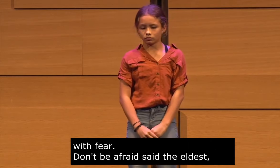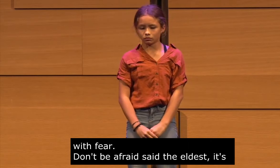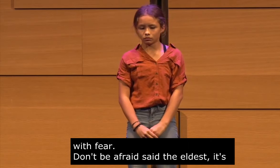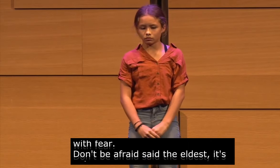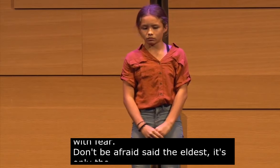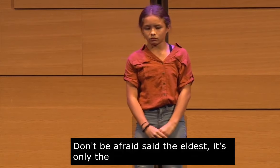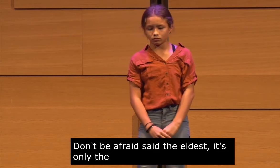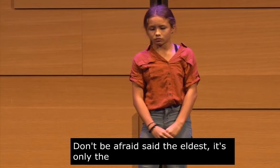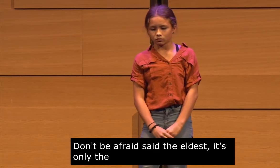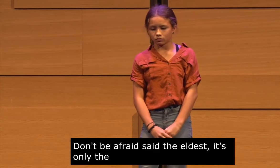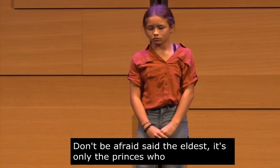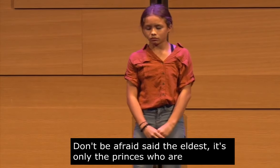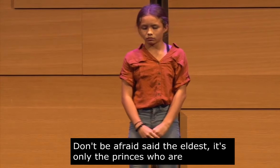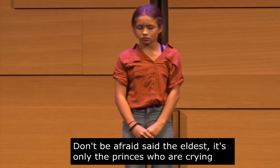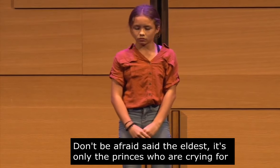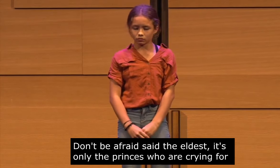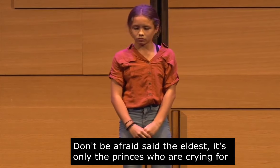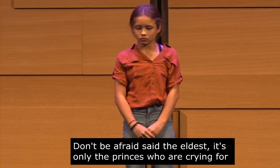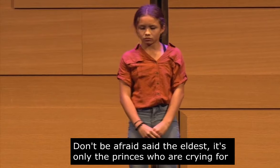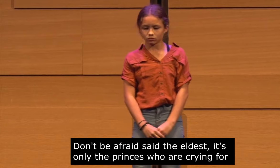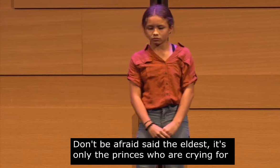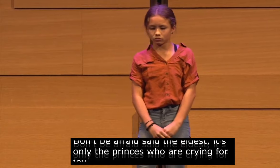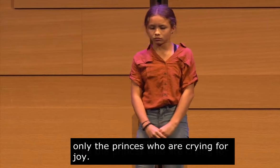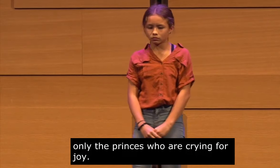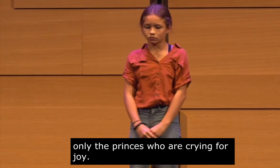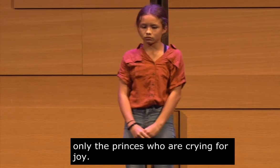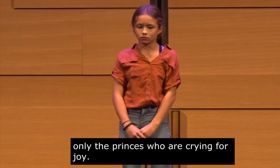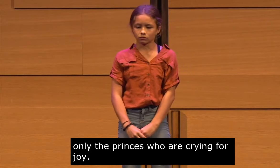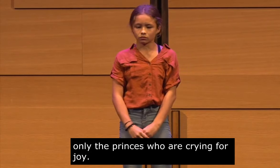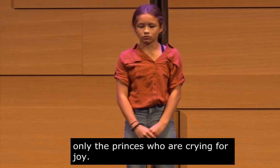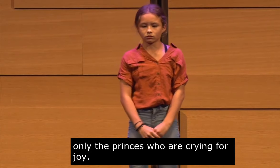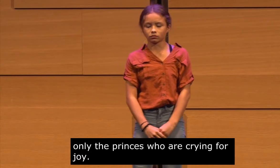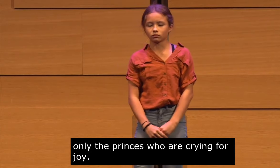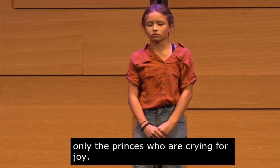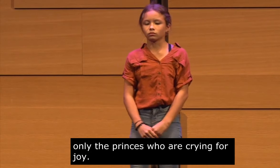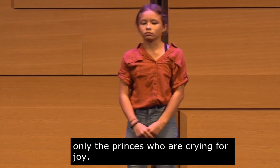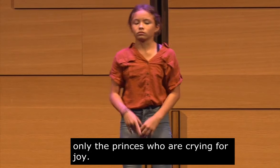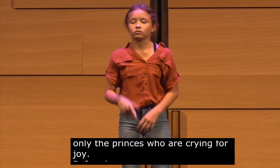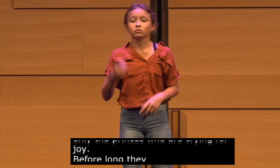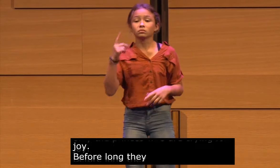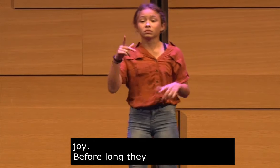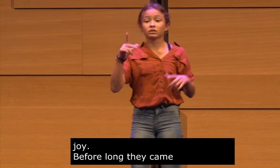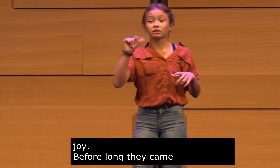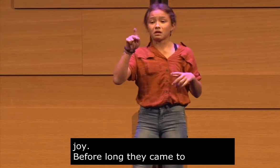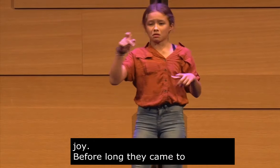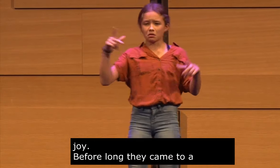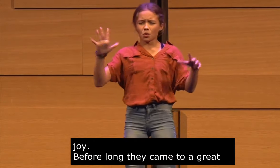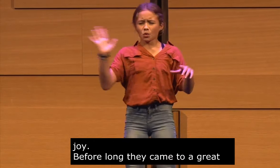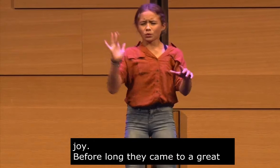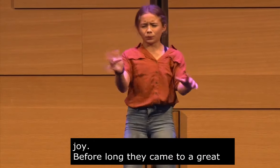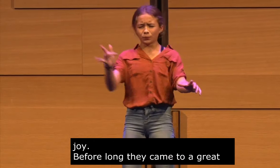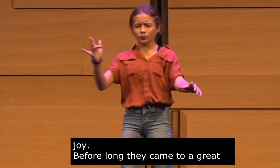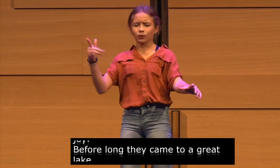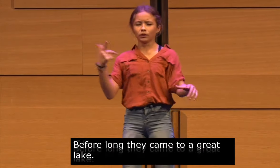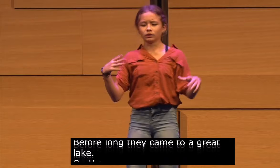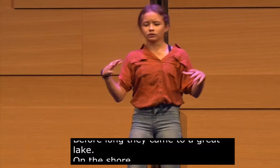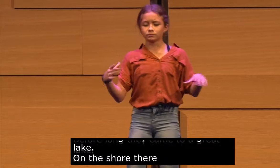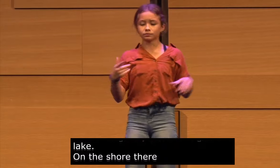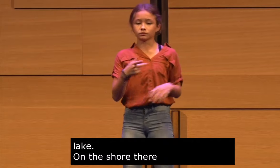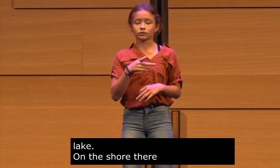eldest. "It's only the princes who are crying for joy." Before long, they came to a great lake. On the